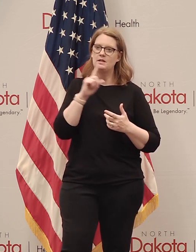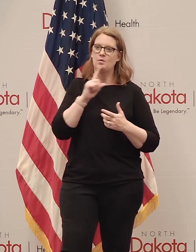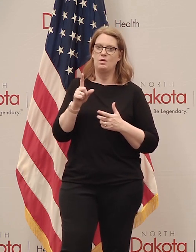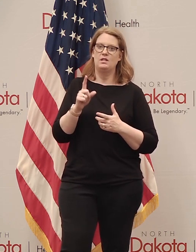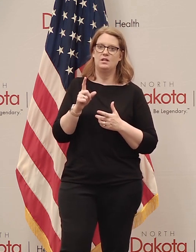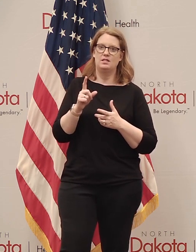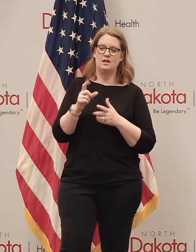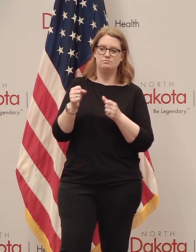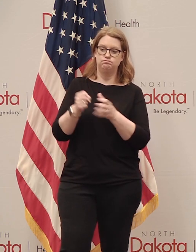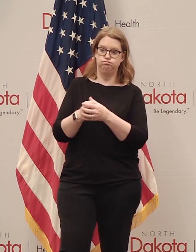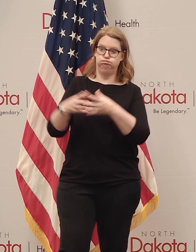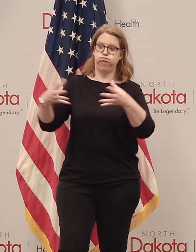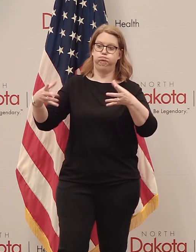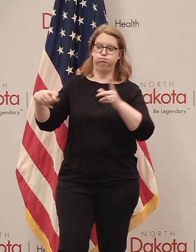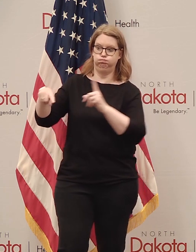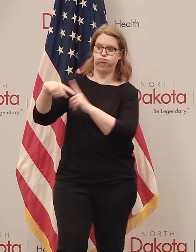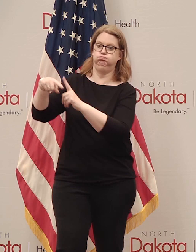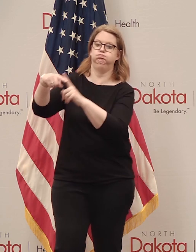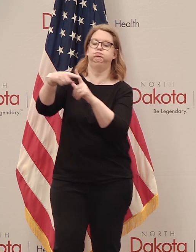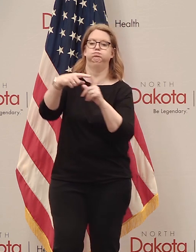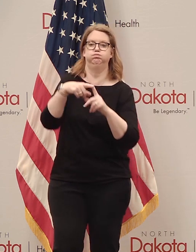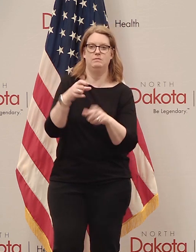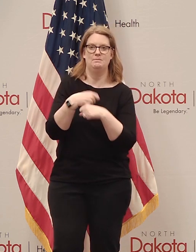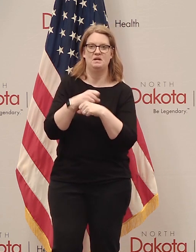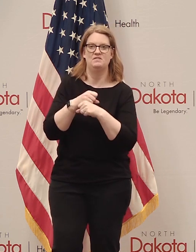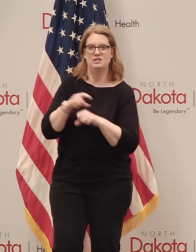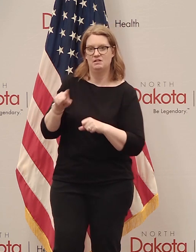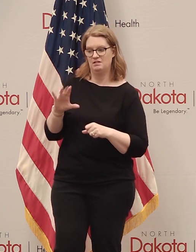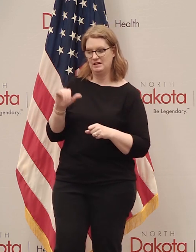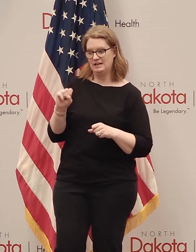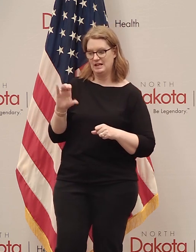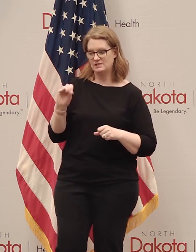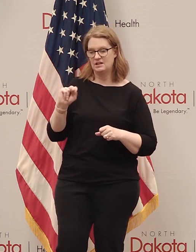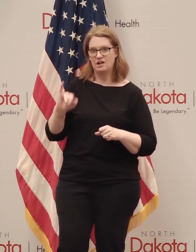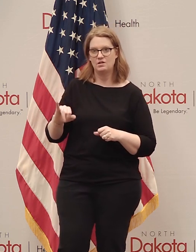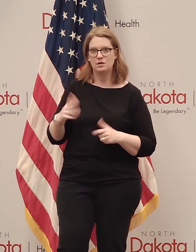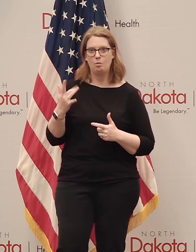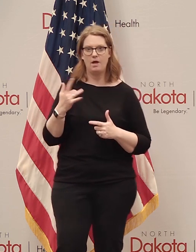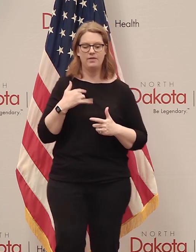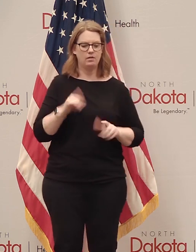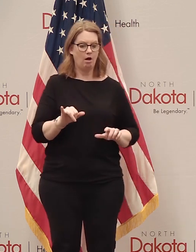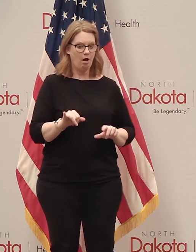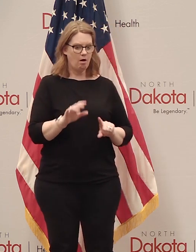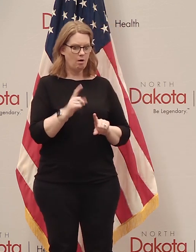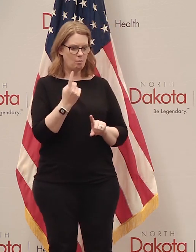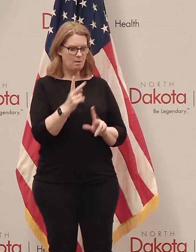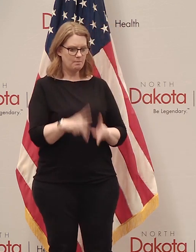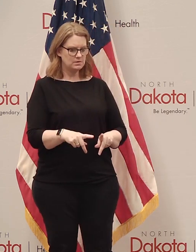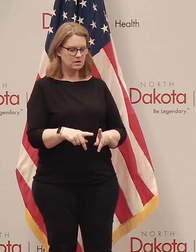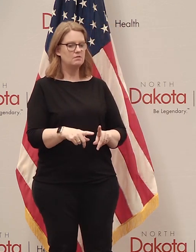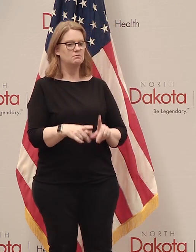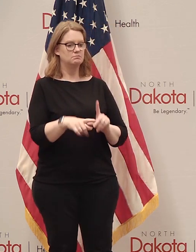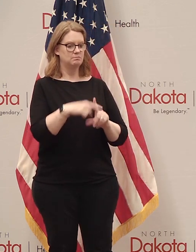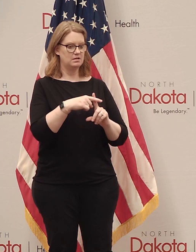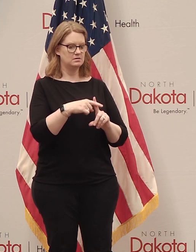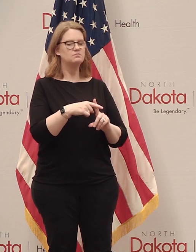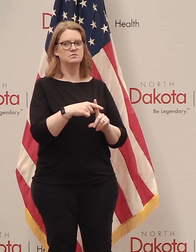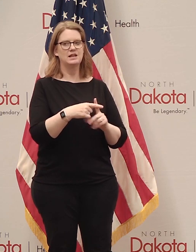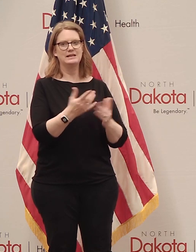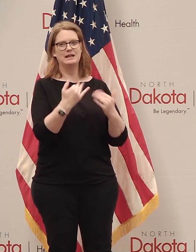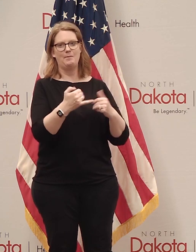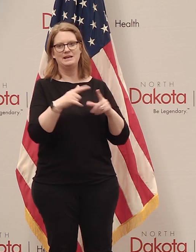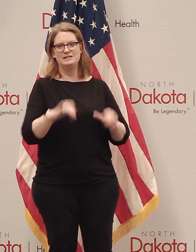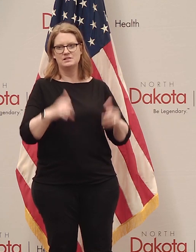a manufacturing plant so far in Cass County, because of the responsiveness of employers wanting to take care of their workforce. So